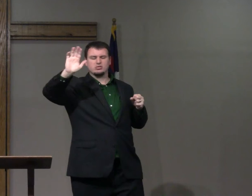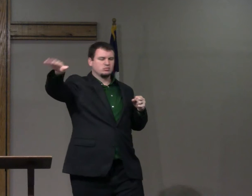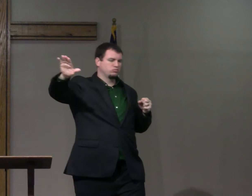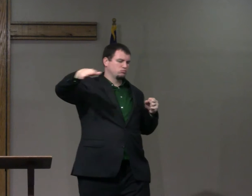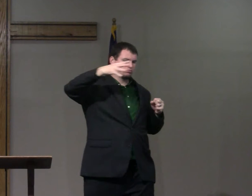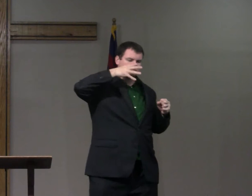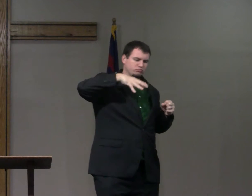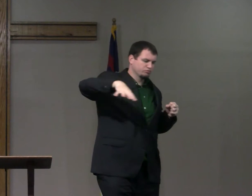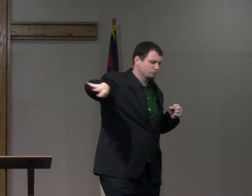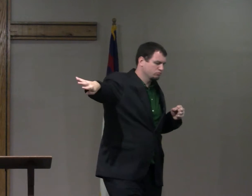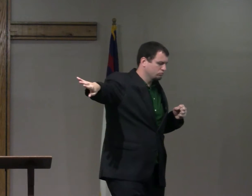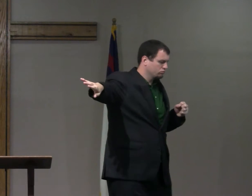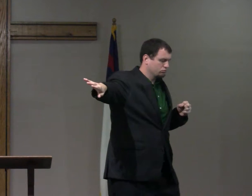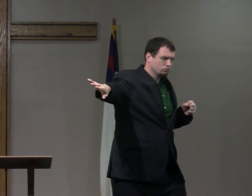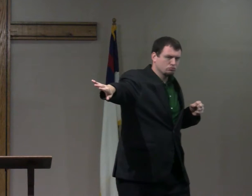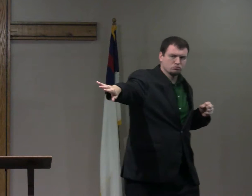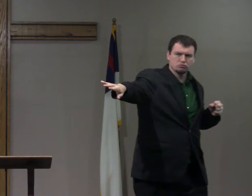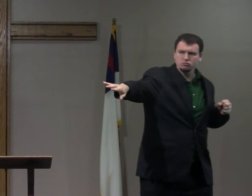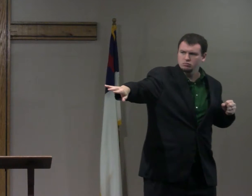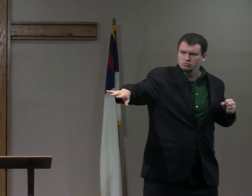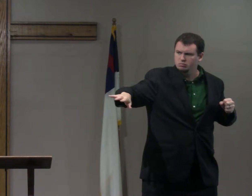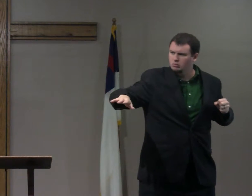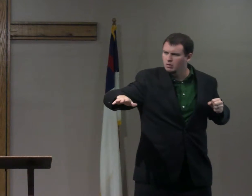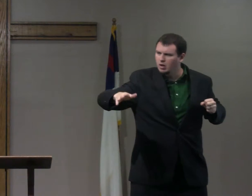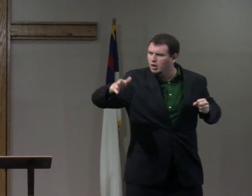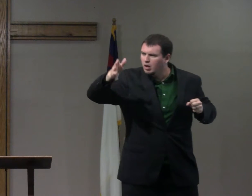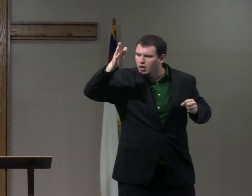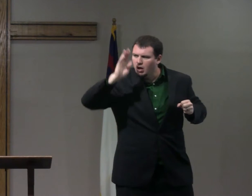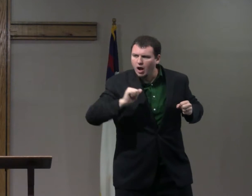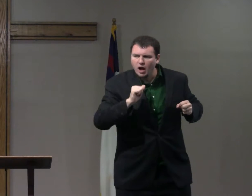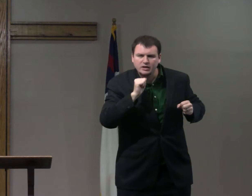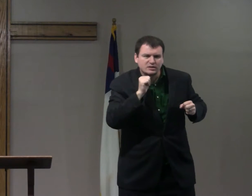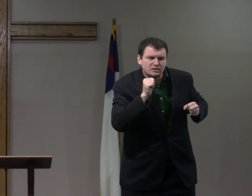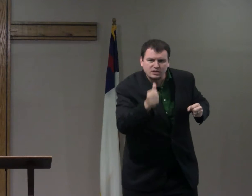God doesn't point and say, okay, you, and then forsake everyone else.